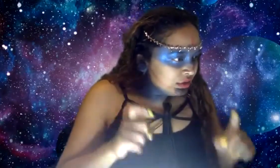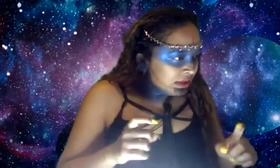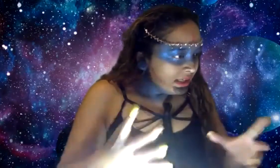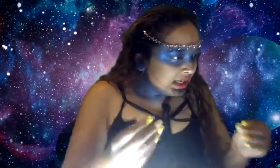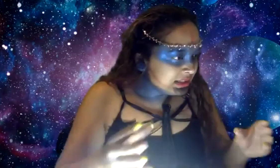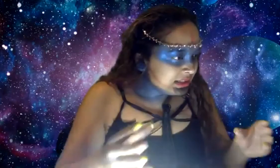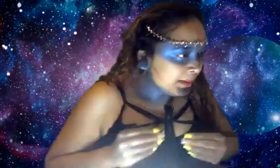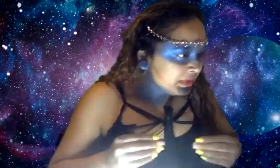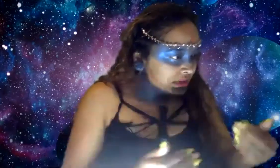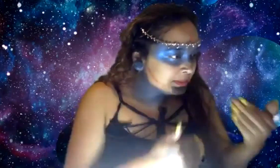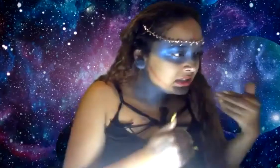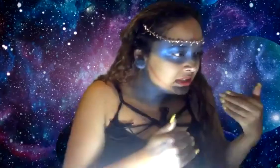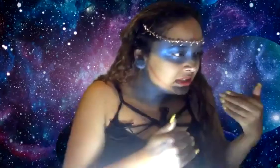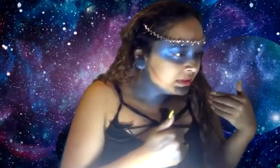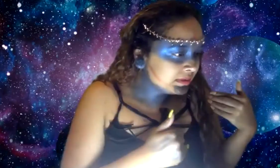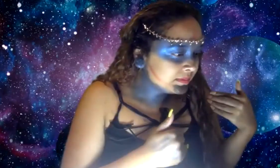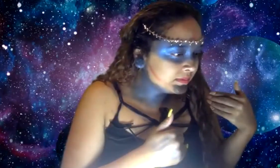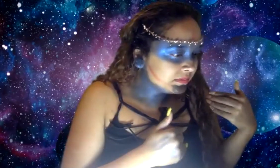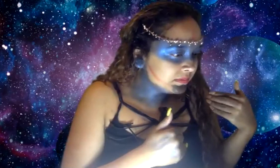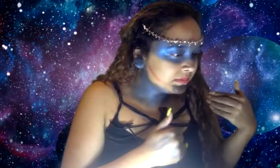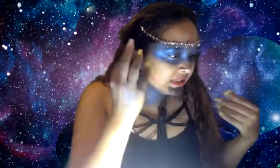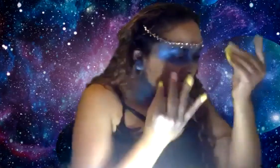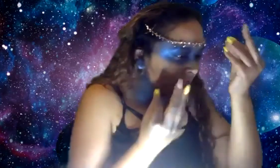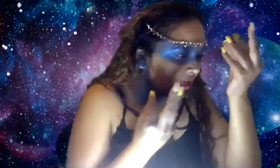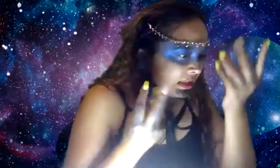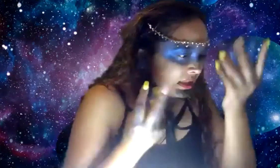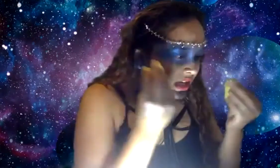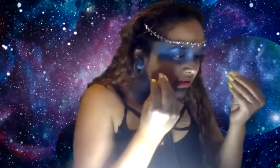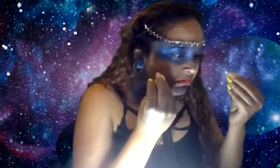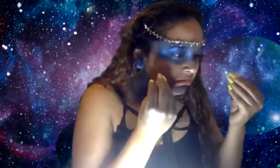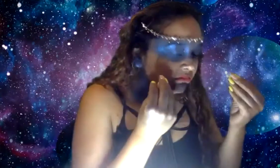I was torn. Do I take on this responsibility?